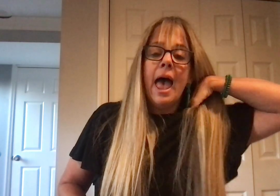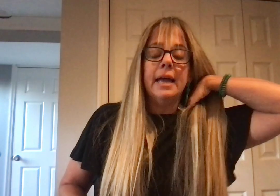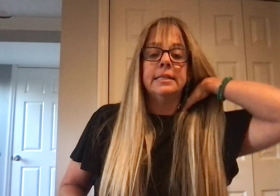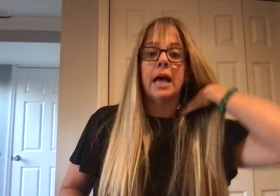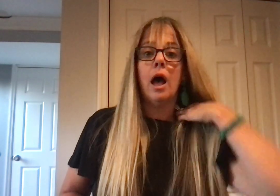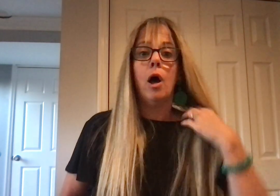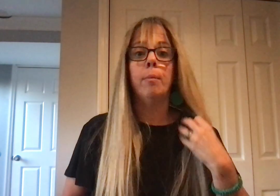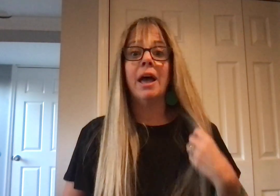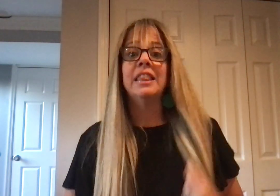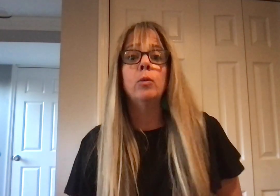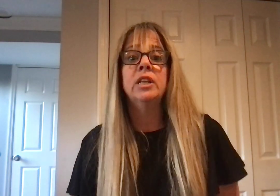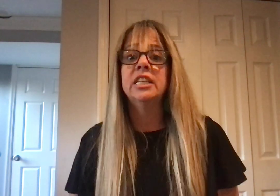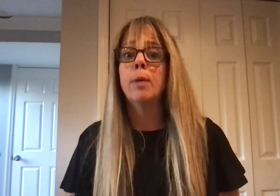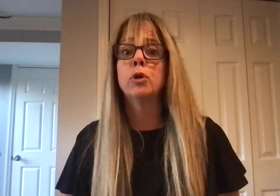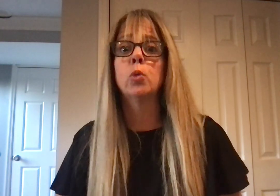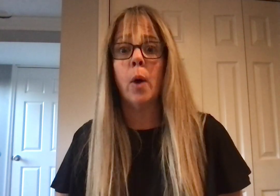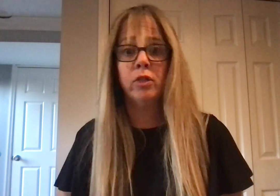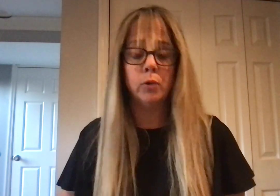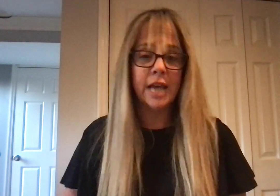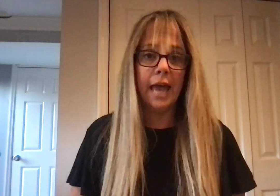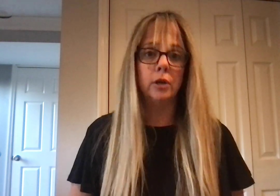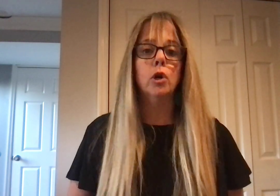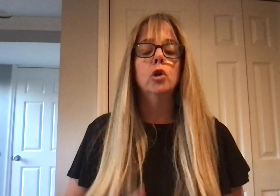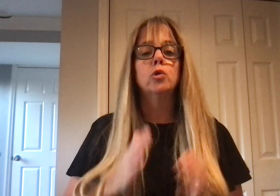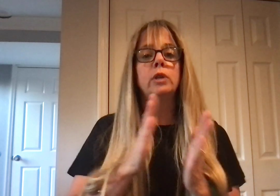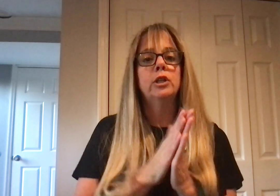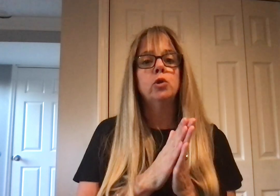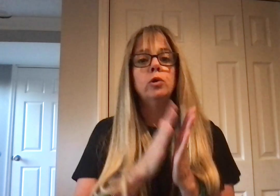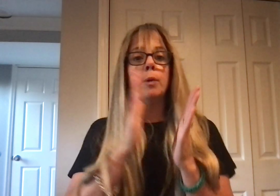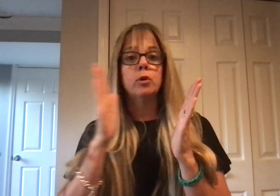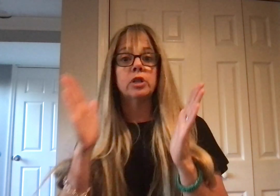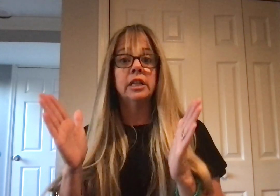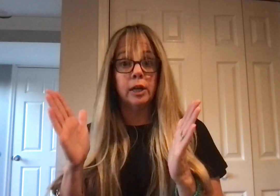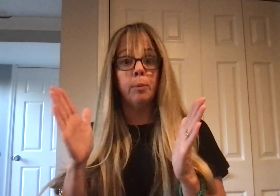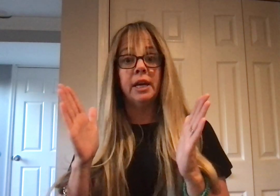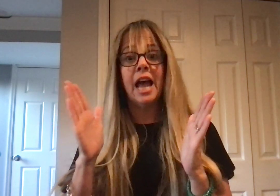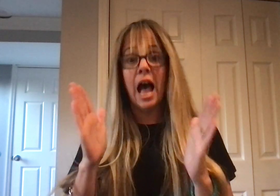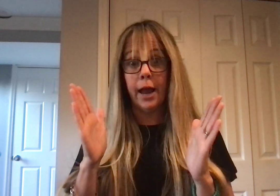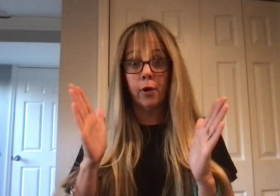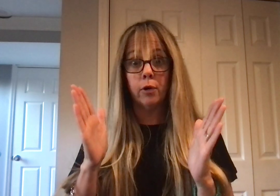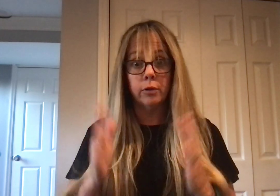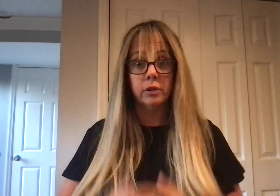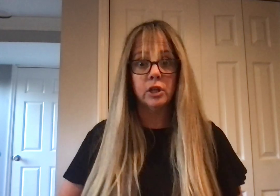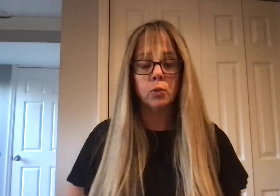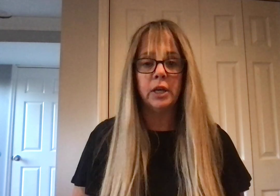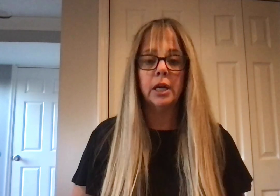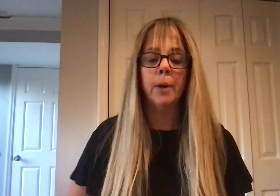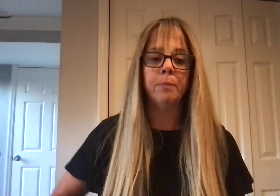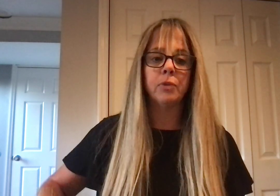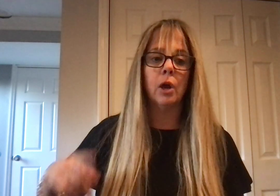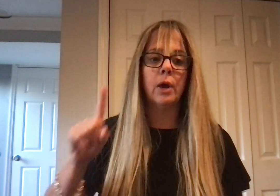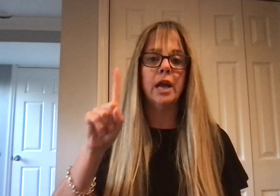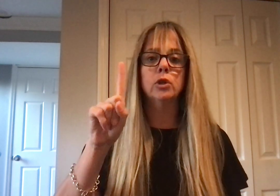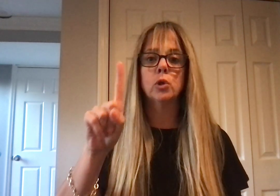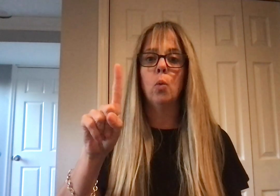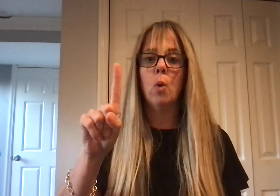And I think we did numbers 1 through 10. So let's do numbers a little bit higher this week. Okay, so